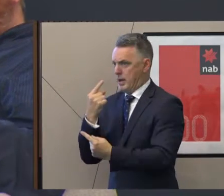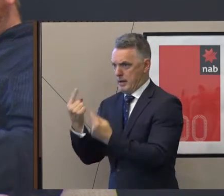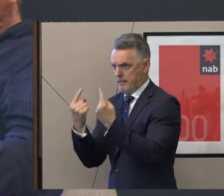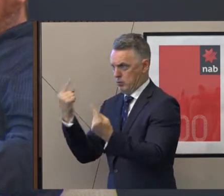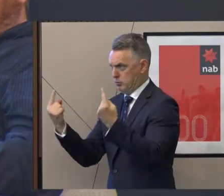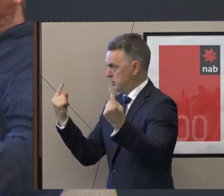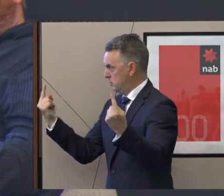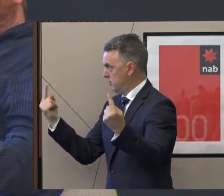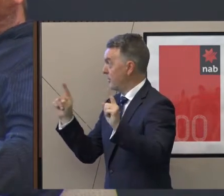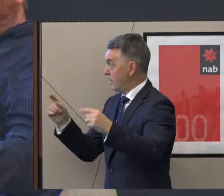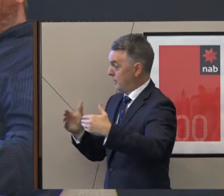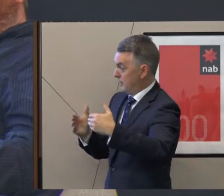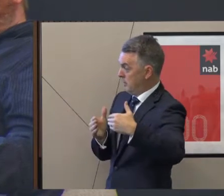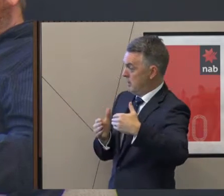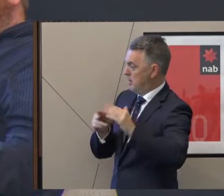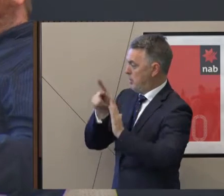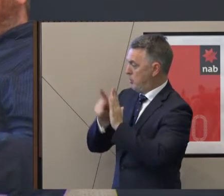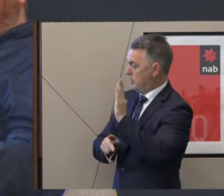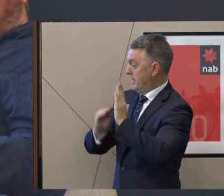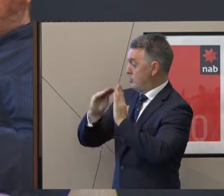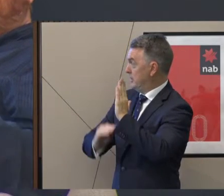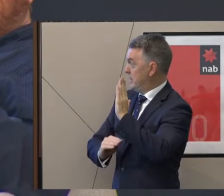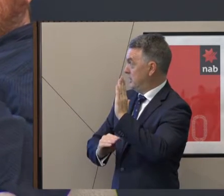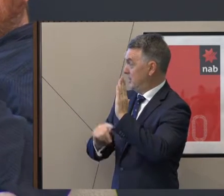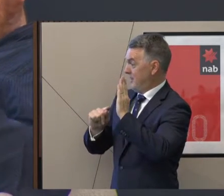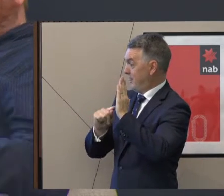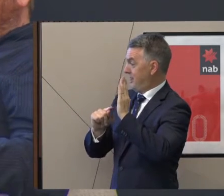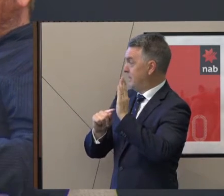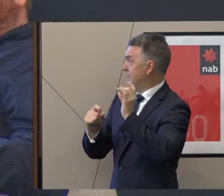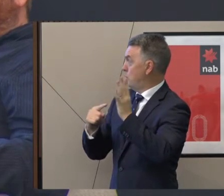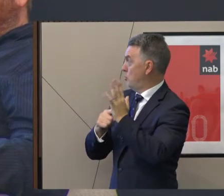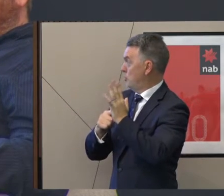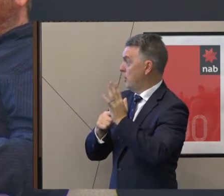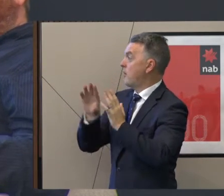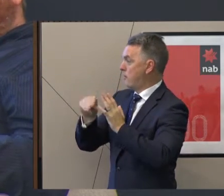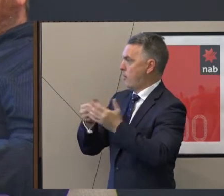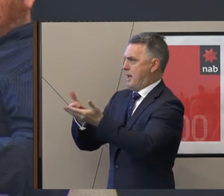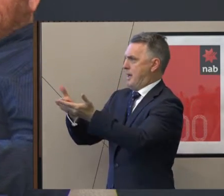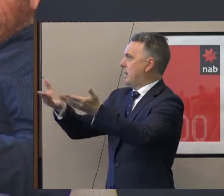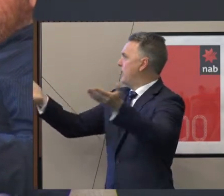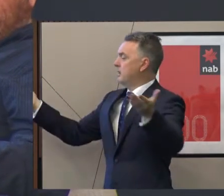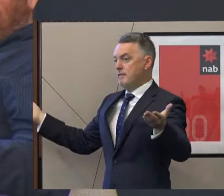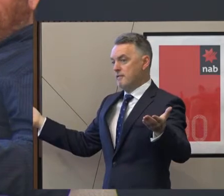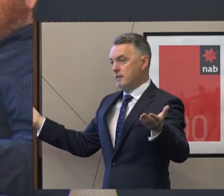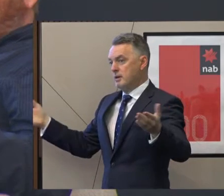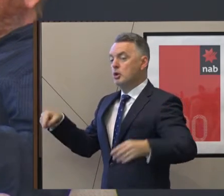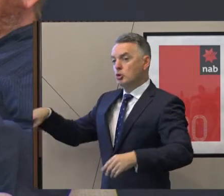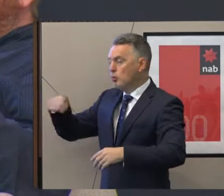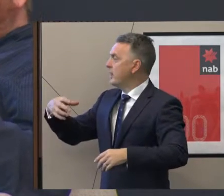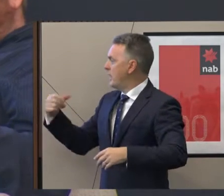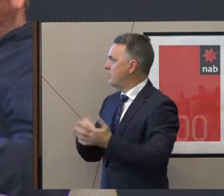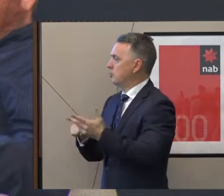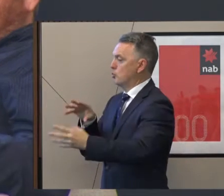policies and the procedures are very much based on the collective, and each of us need to contribute to